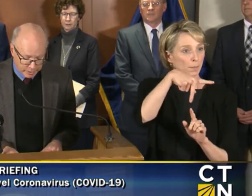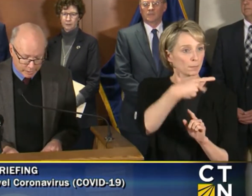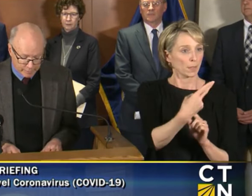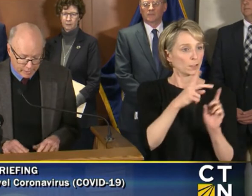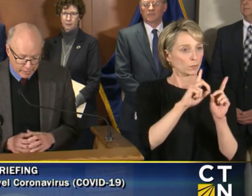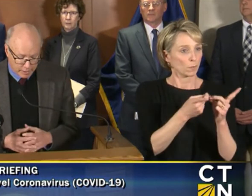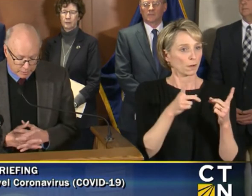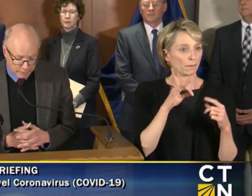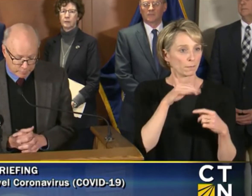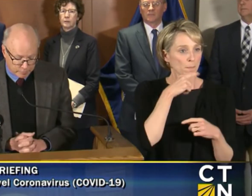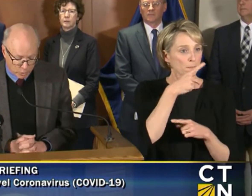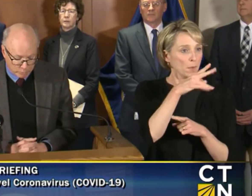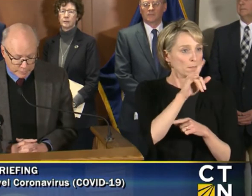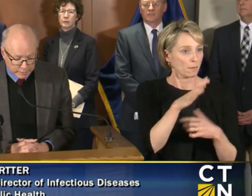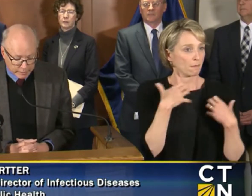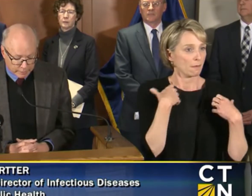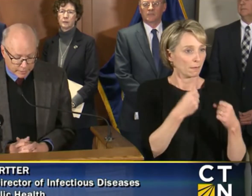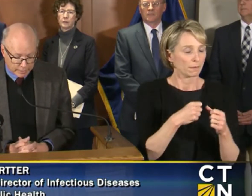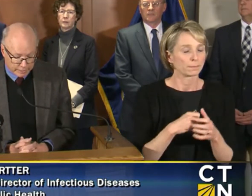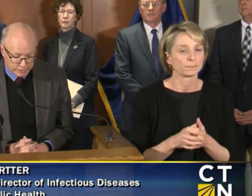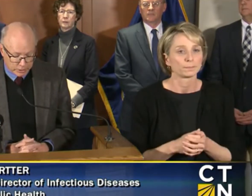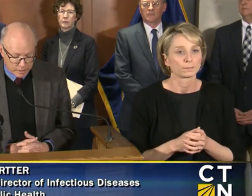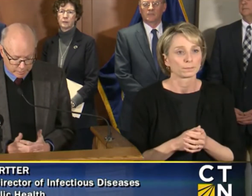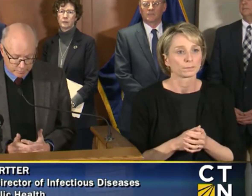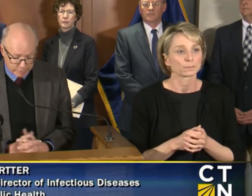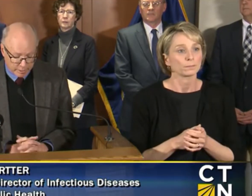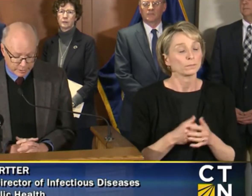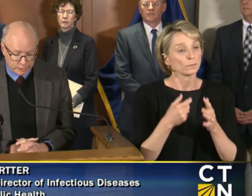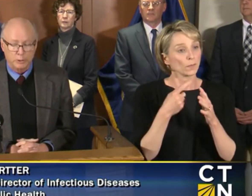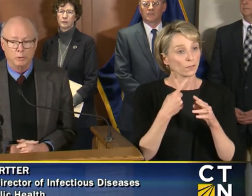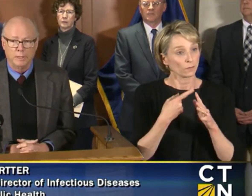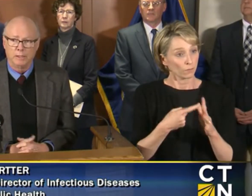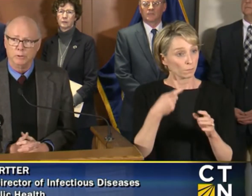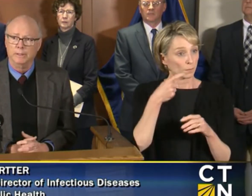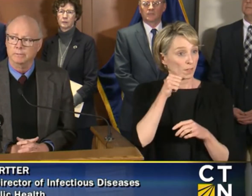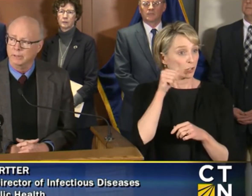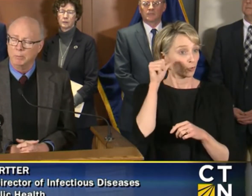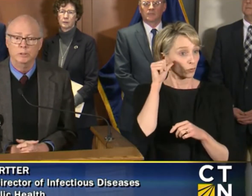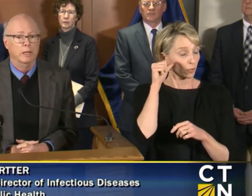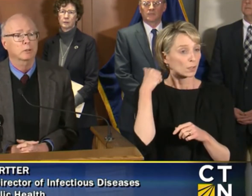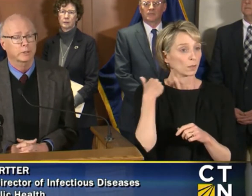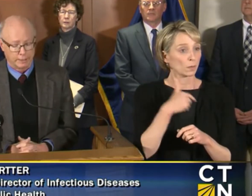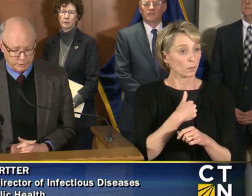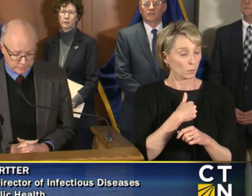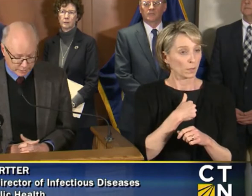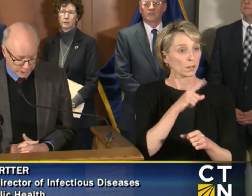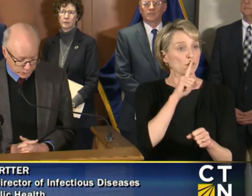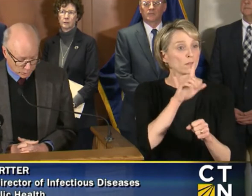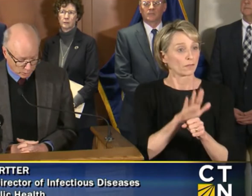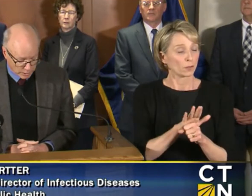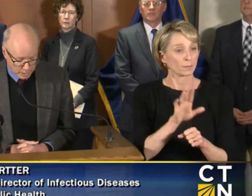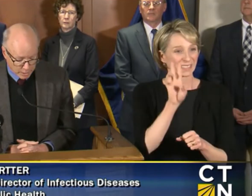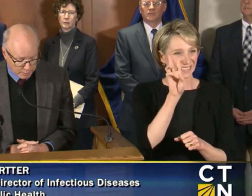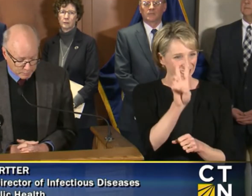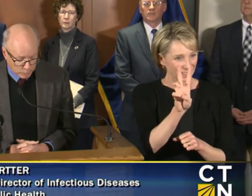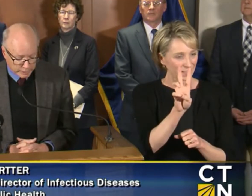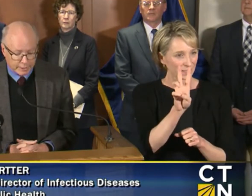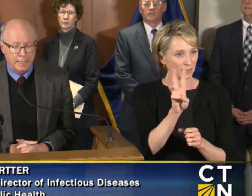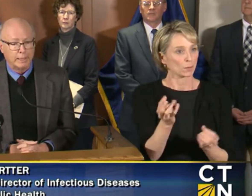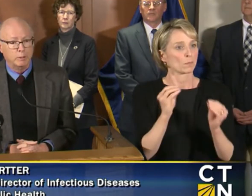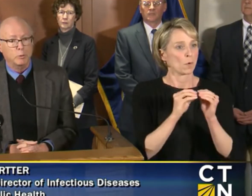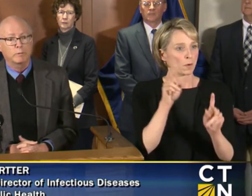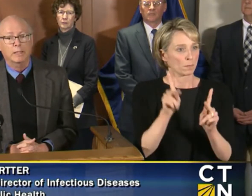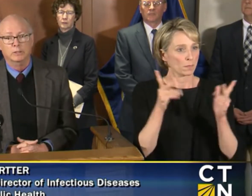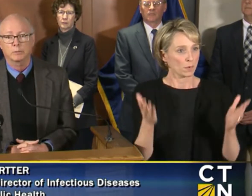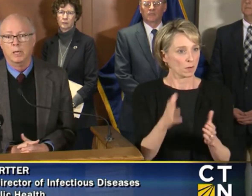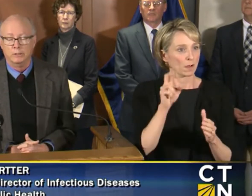have confirmed 5 additional, actually the number is now 6 additional people in